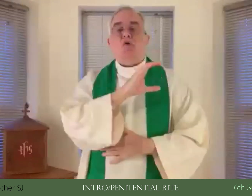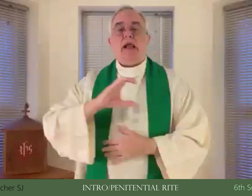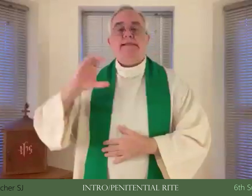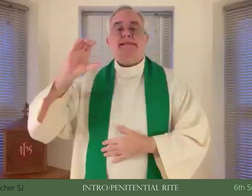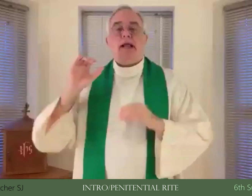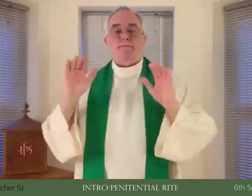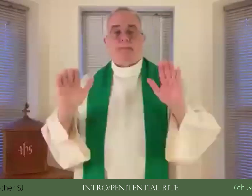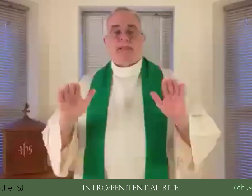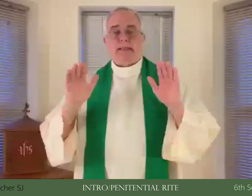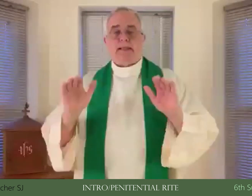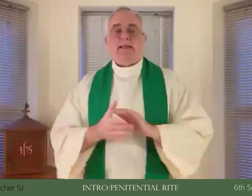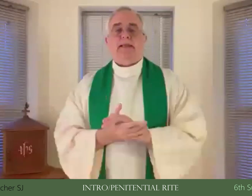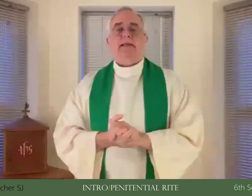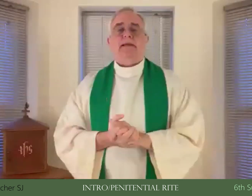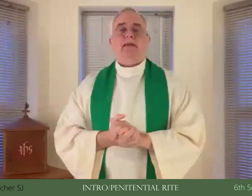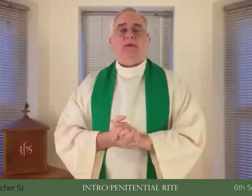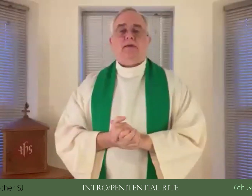Christ, have mercy.